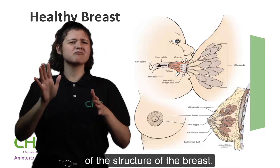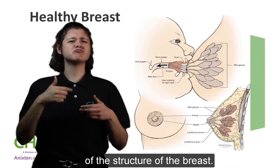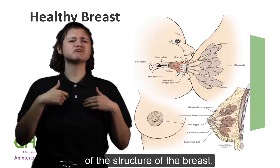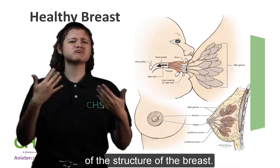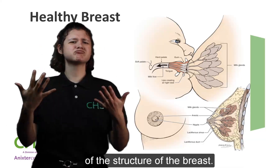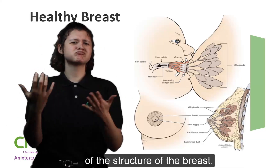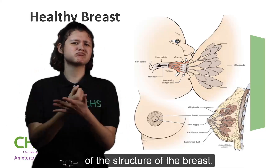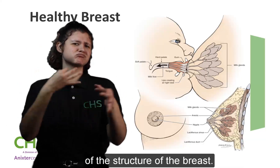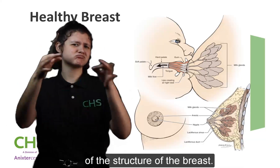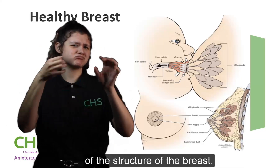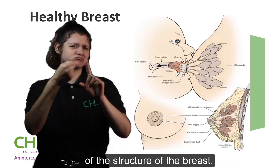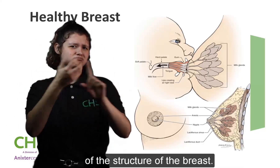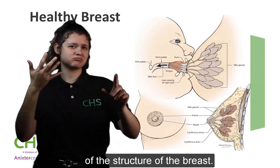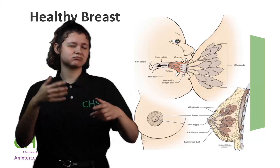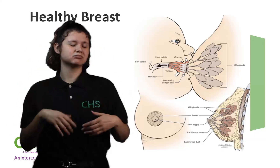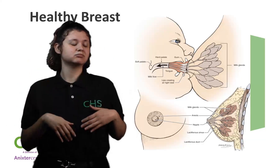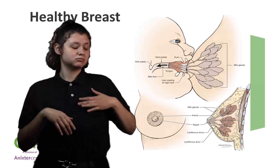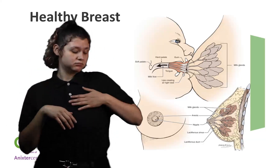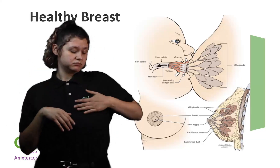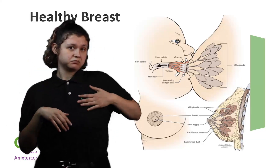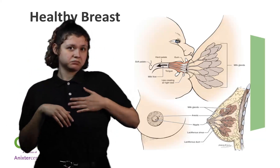knowledge of the structure of the breast.